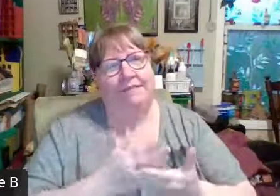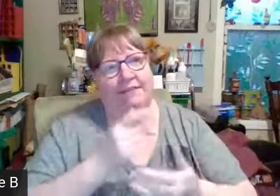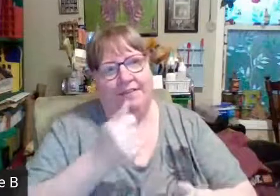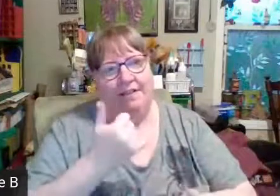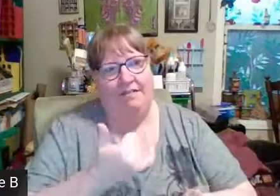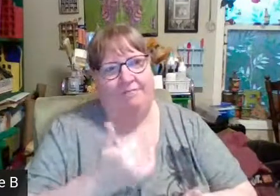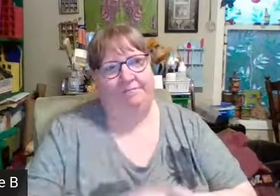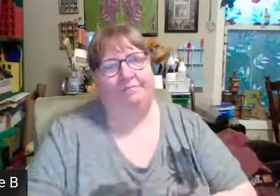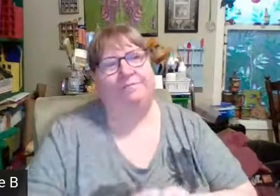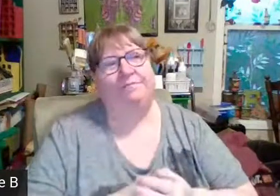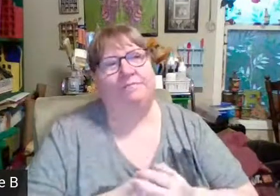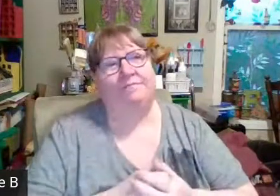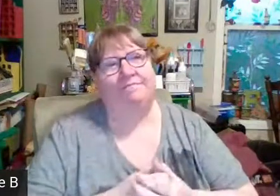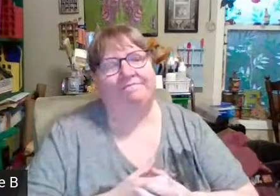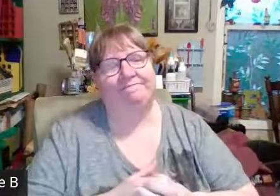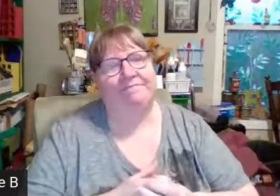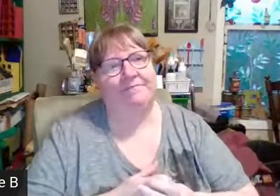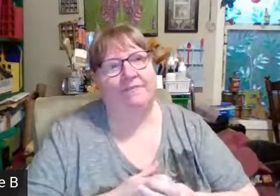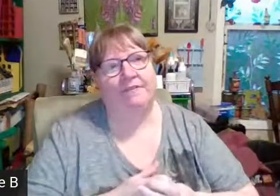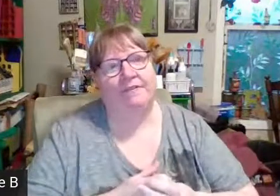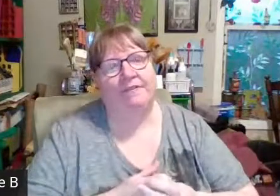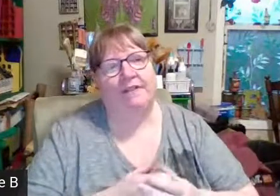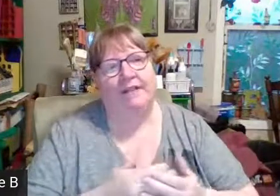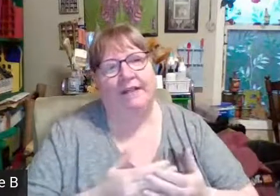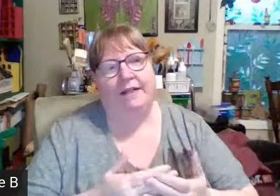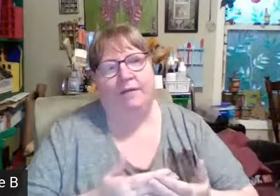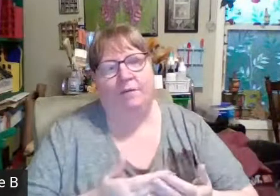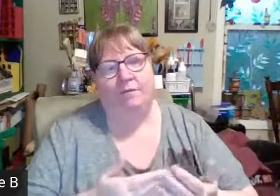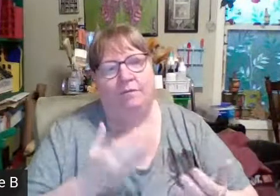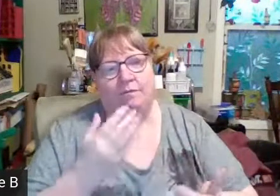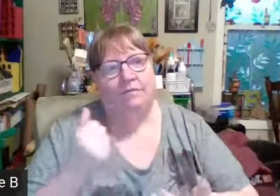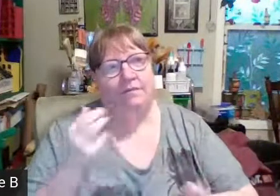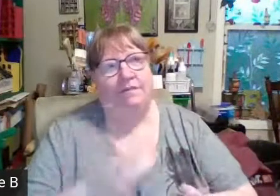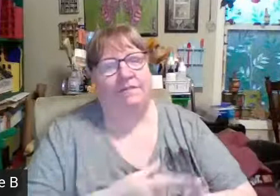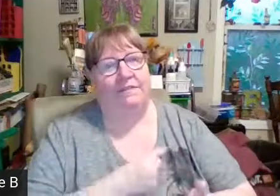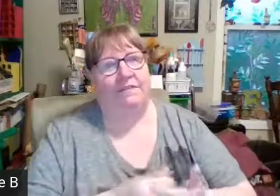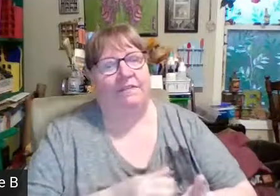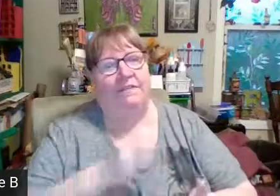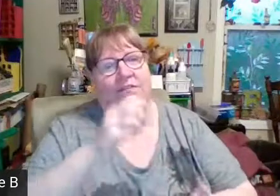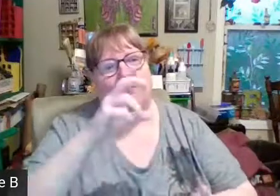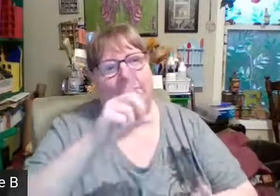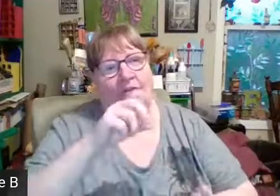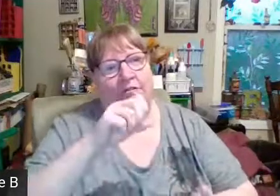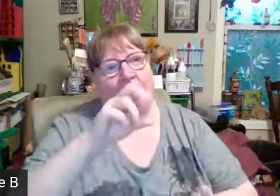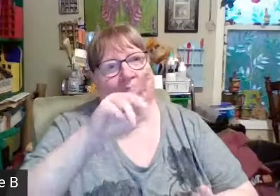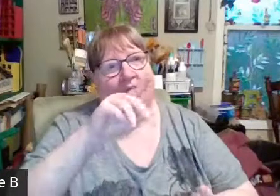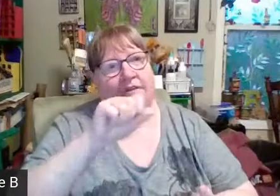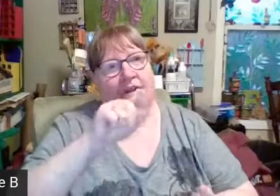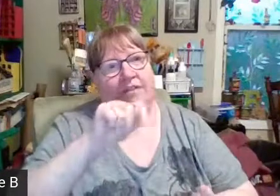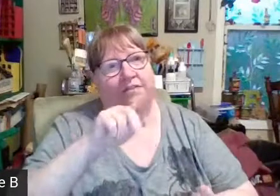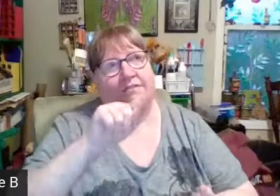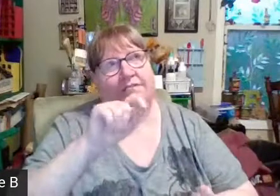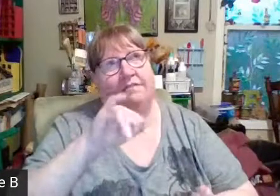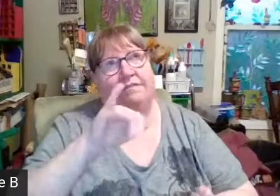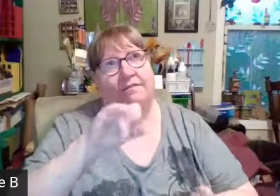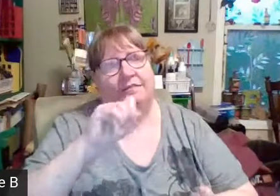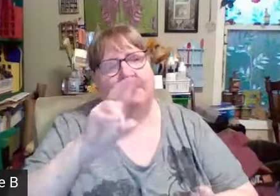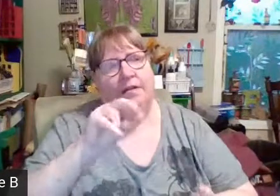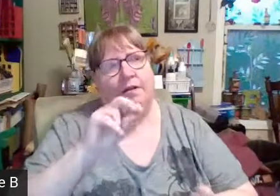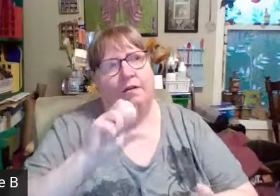amazing donation. We just never know. But the one thing that is the most helpful for me, and I'm sure Kim will agree, and